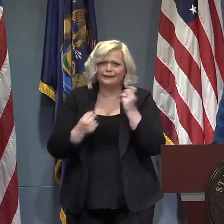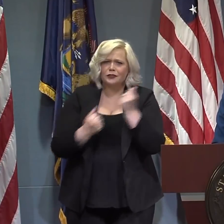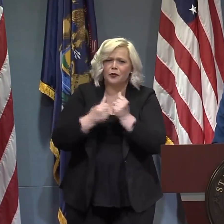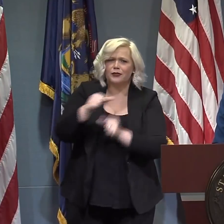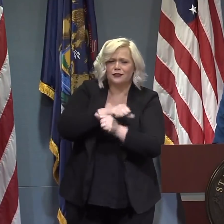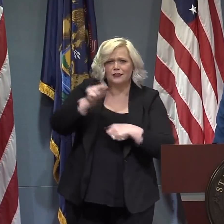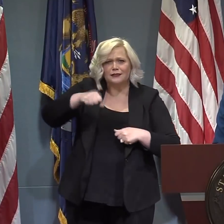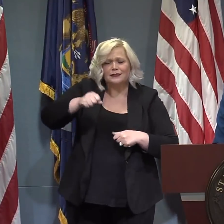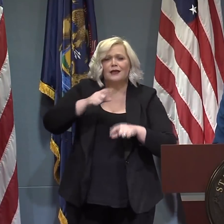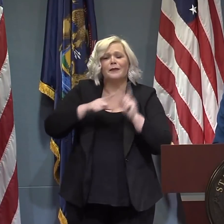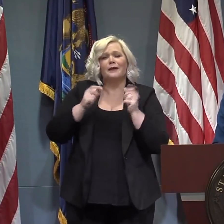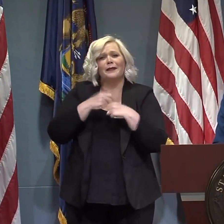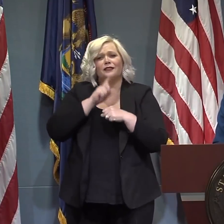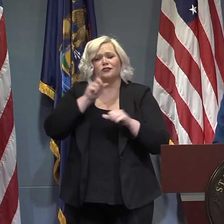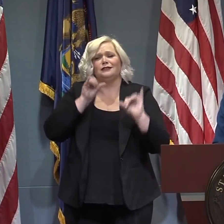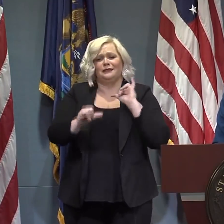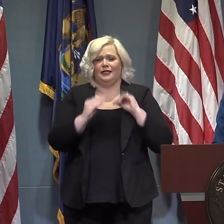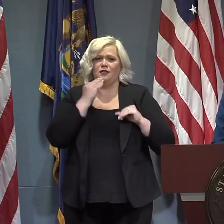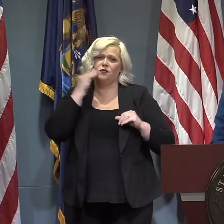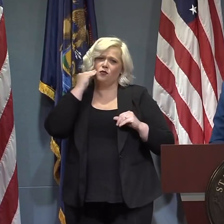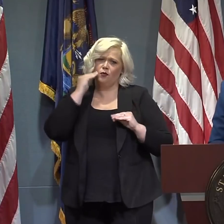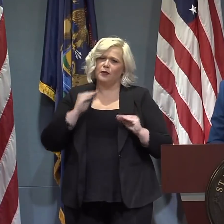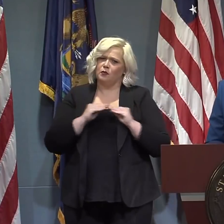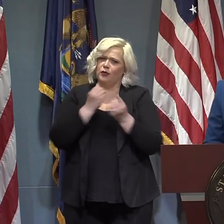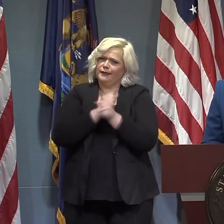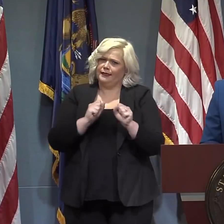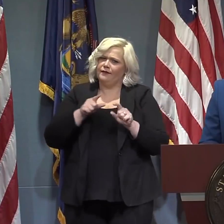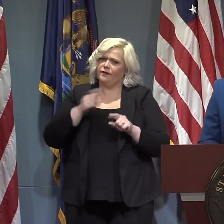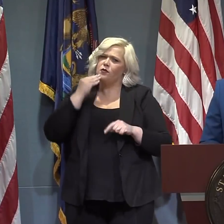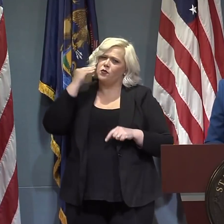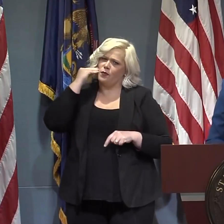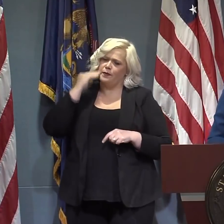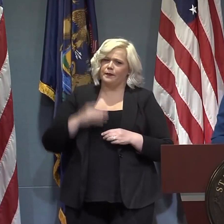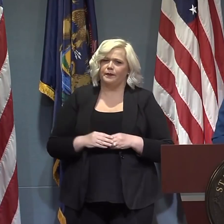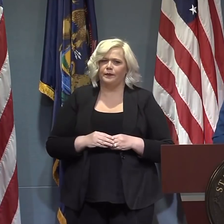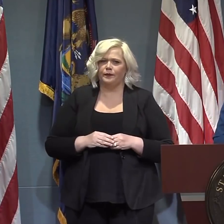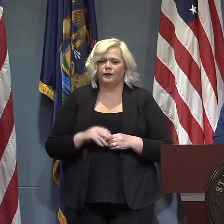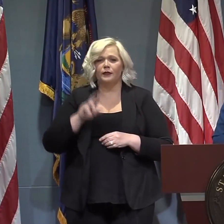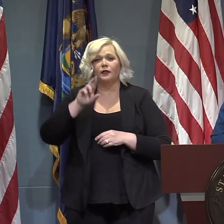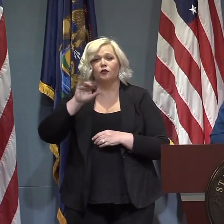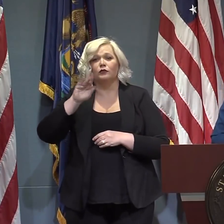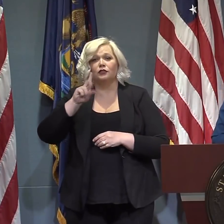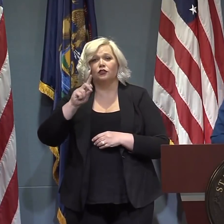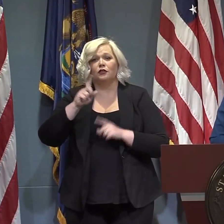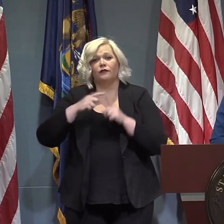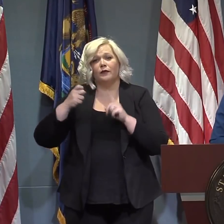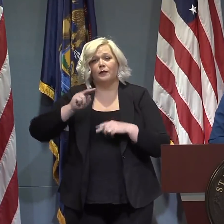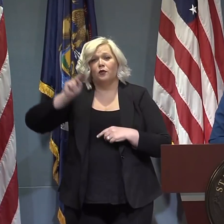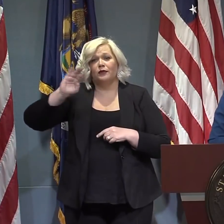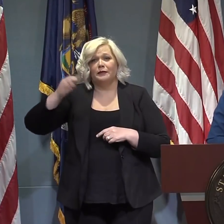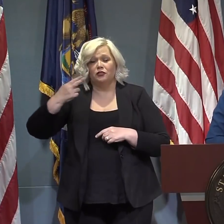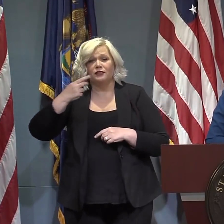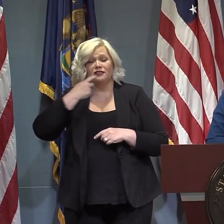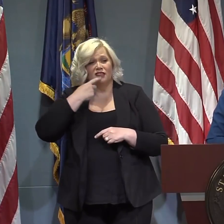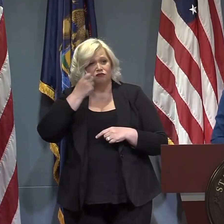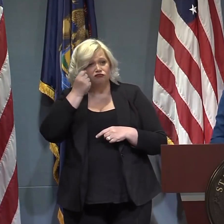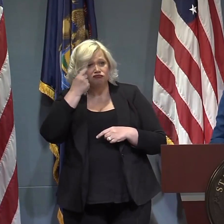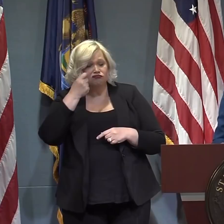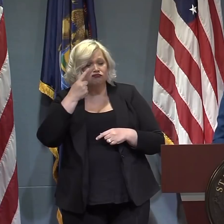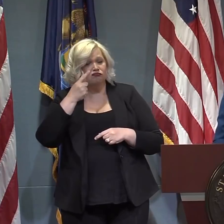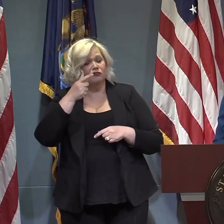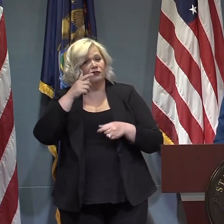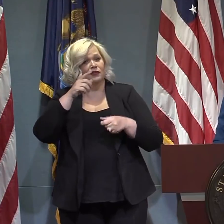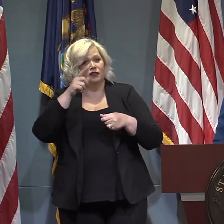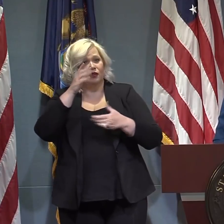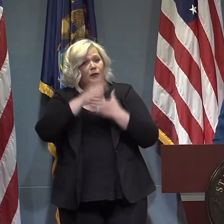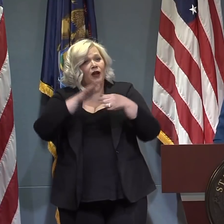please do it at home because you are safer at home. Richard from Northern Michigan asked, why can't we just allow regions with the